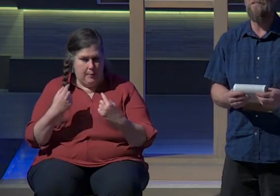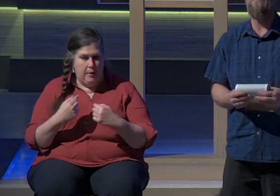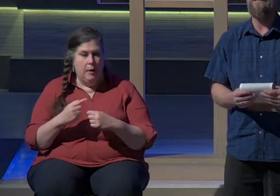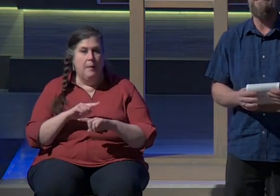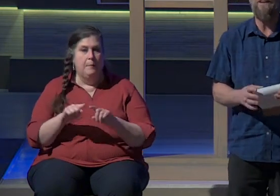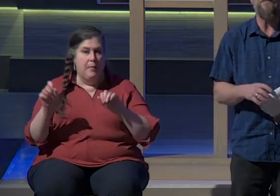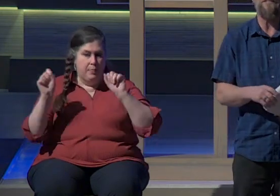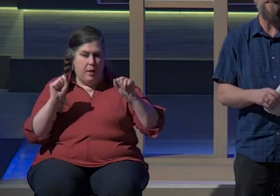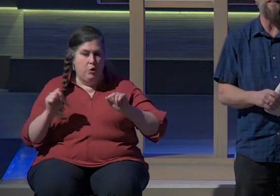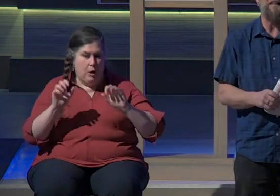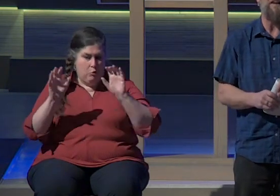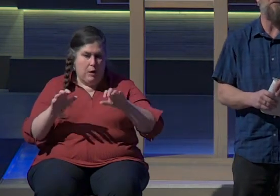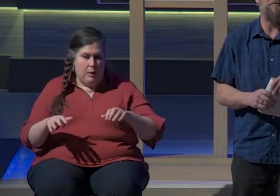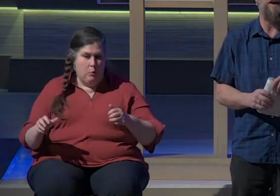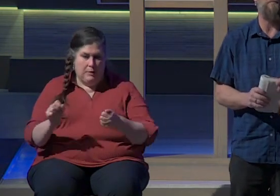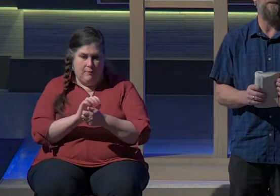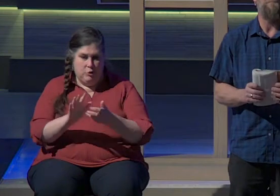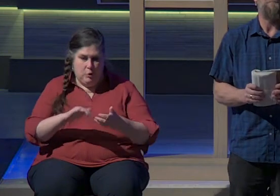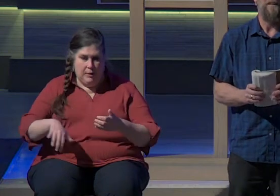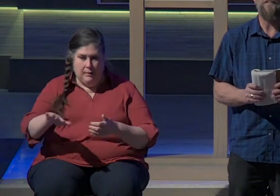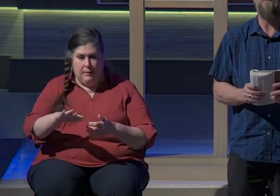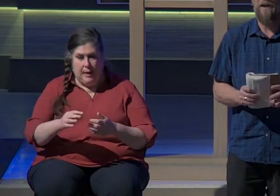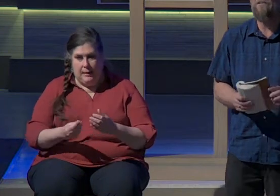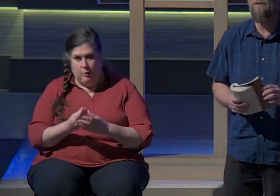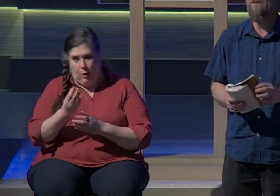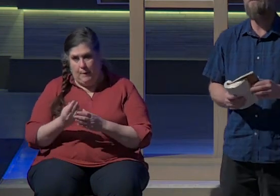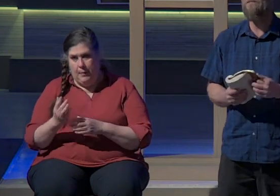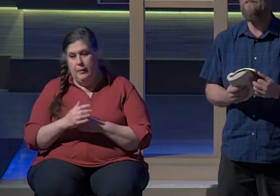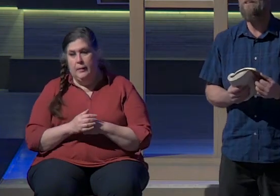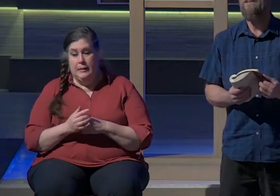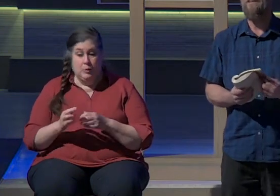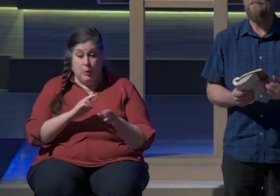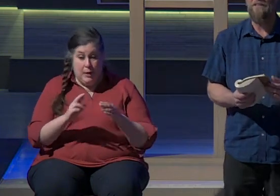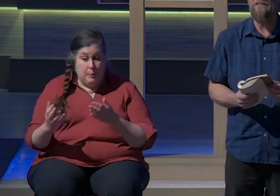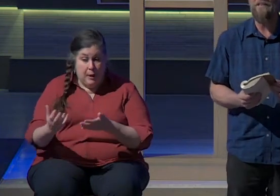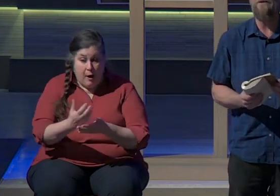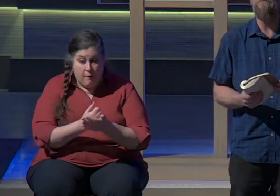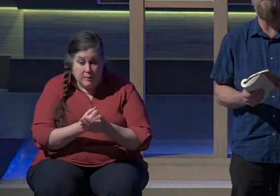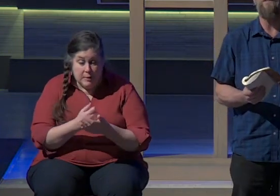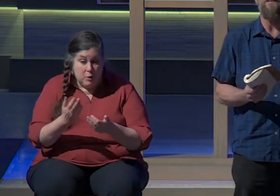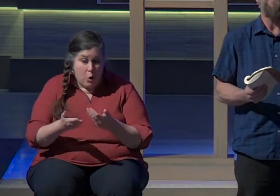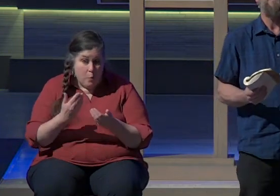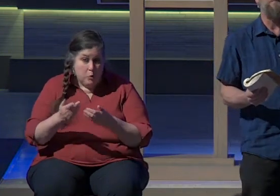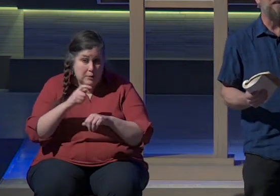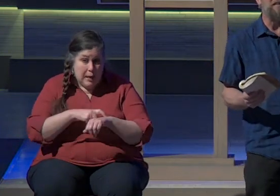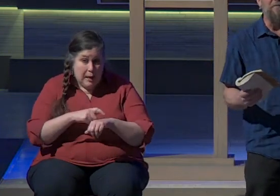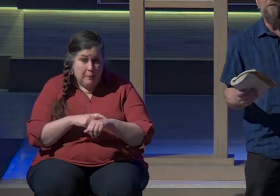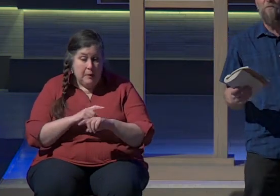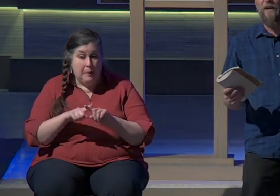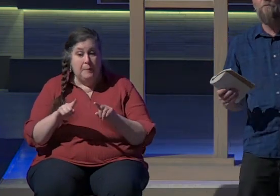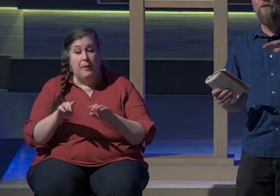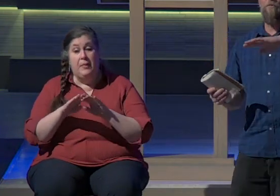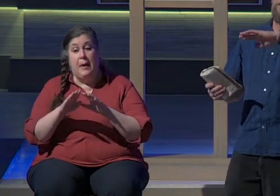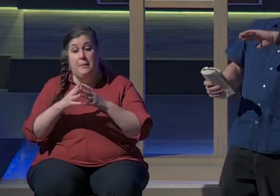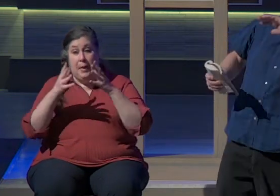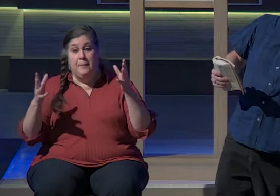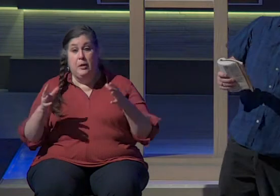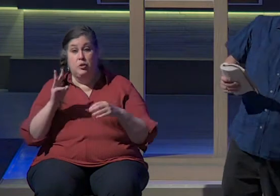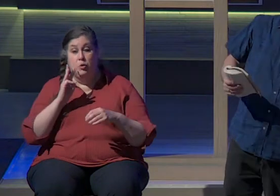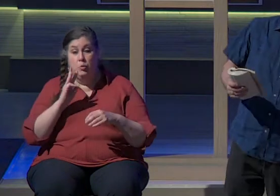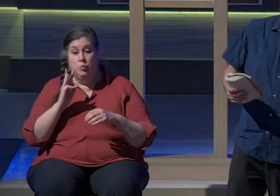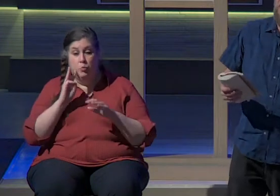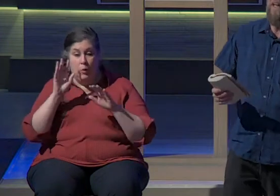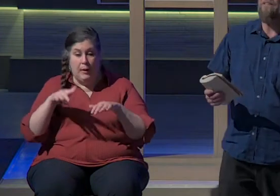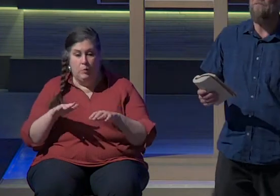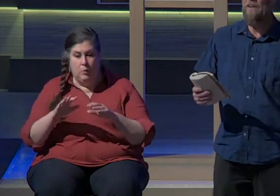rain is going to devastate that crop. It is about to be harvested. It is nearly time for it. But that level of rain will lay